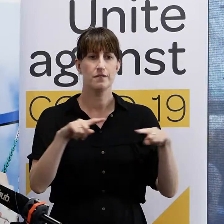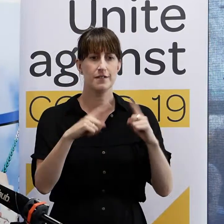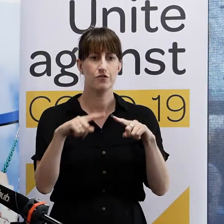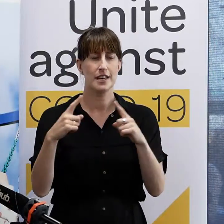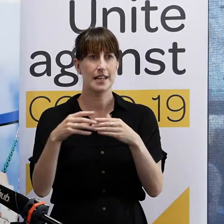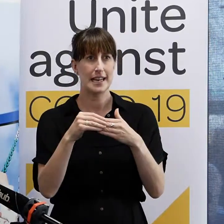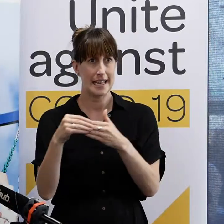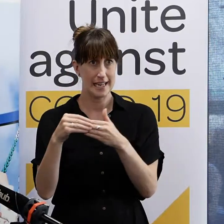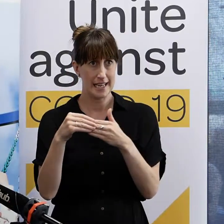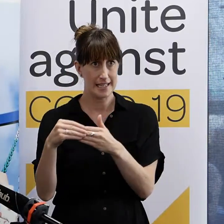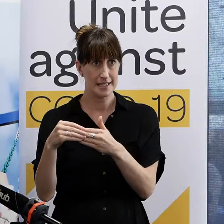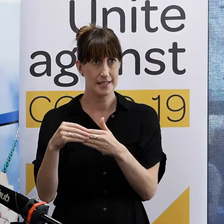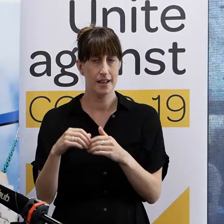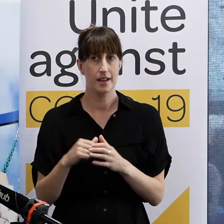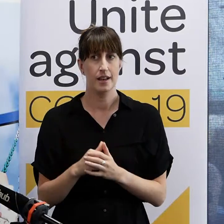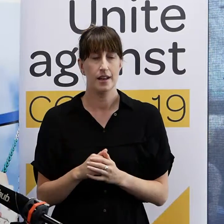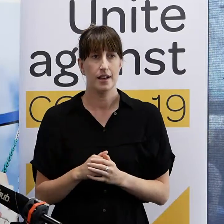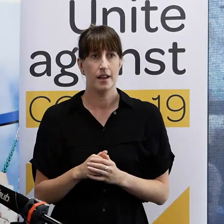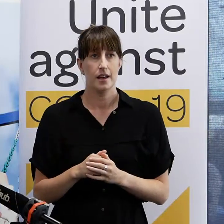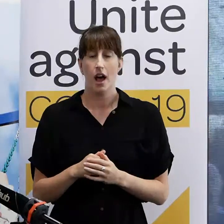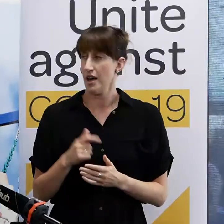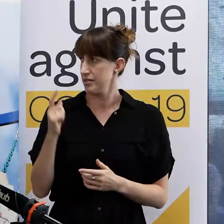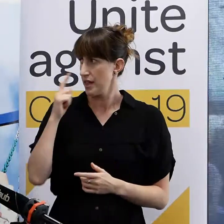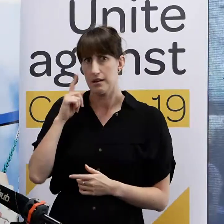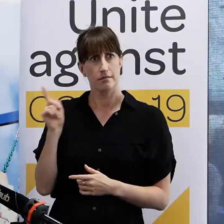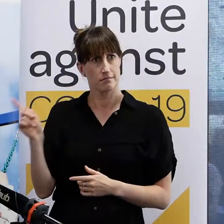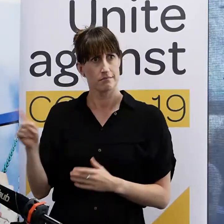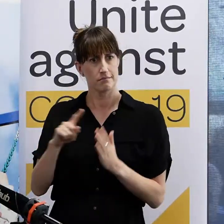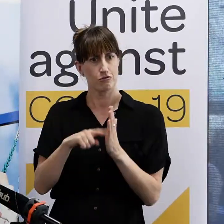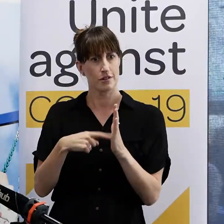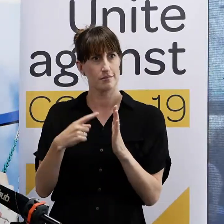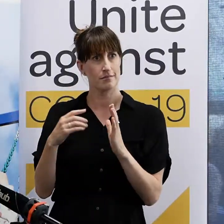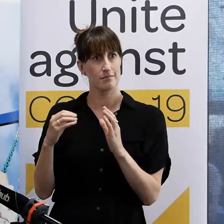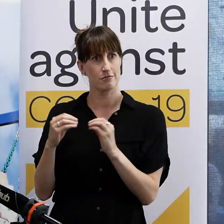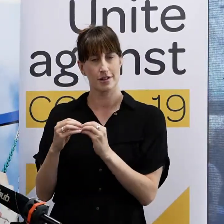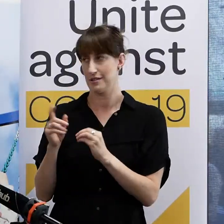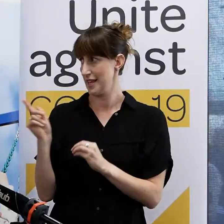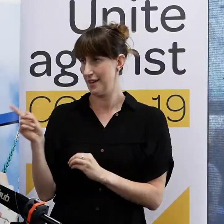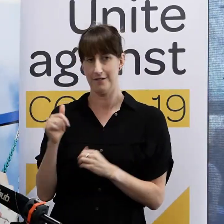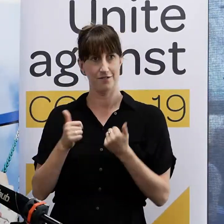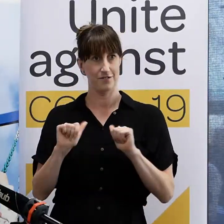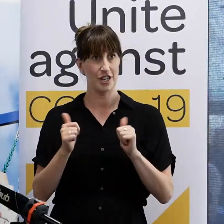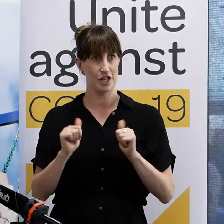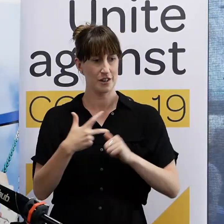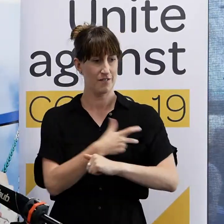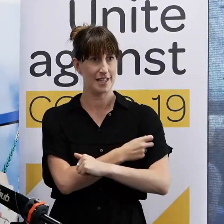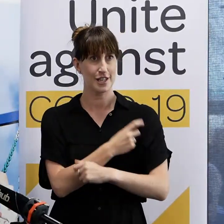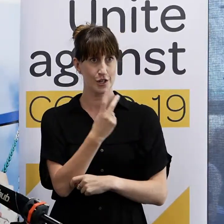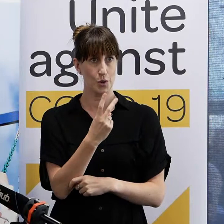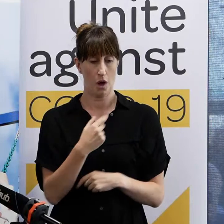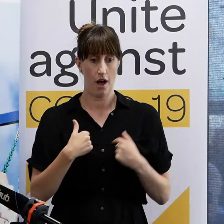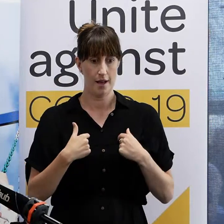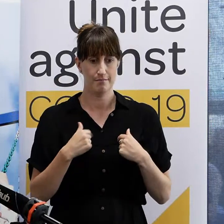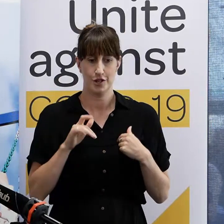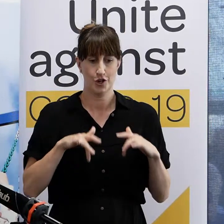I think actually Brigadier Bliss has had both his vaccinations. I've still got that to look forward to. It's very important that